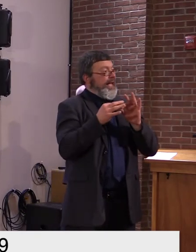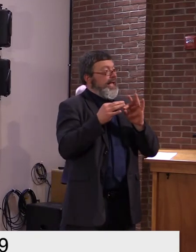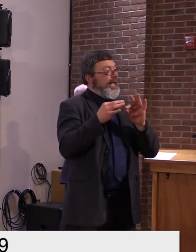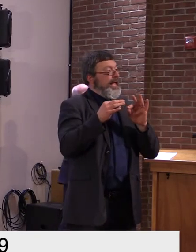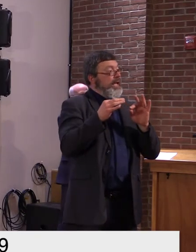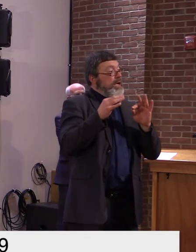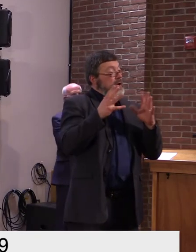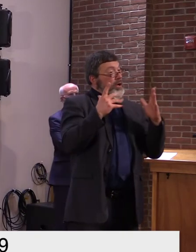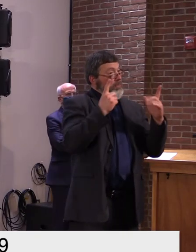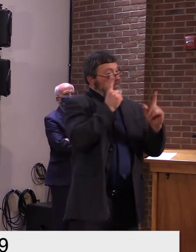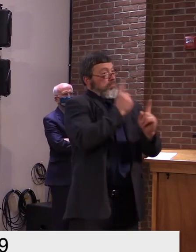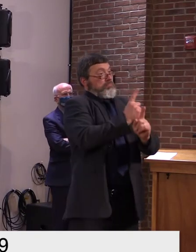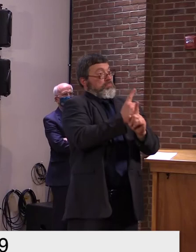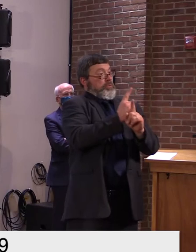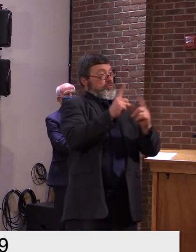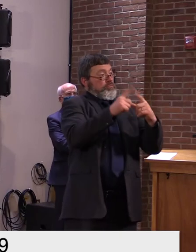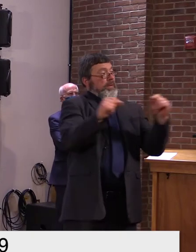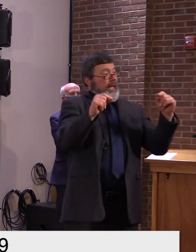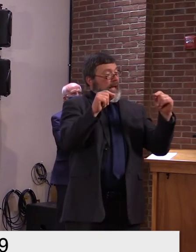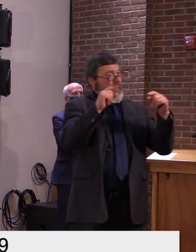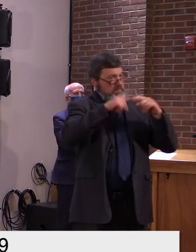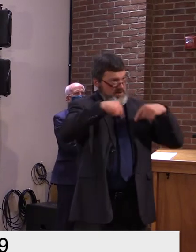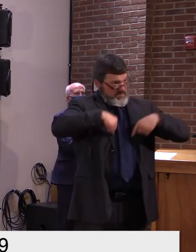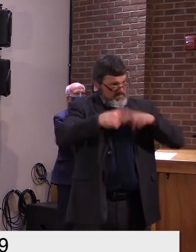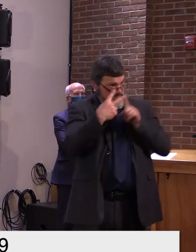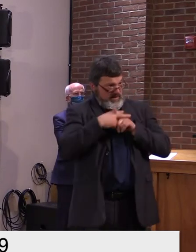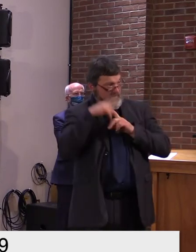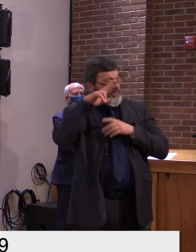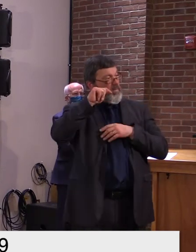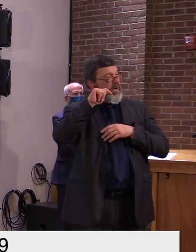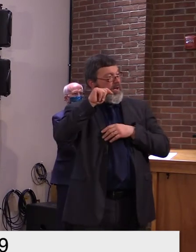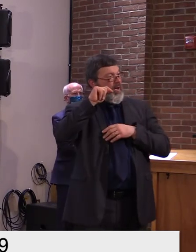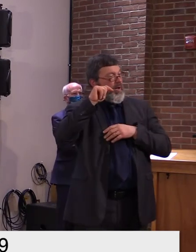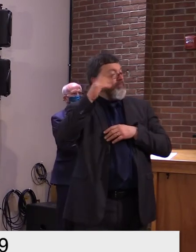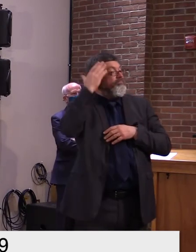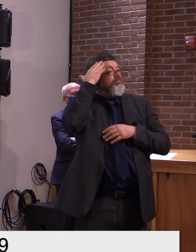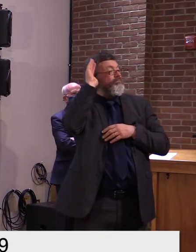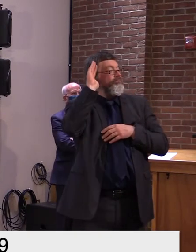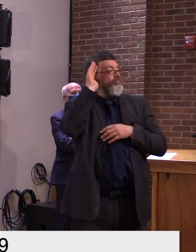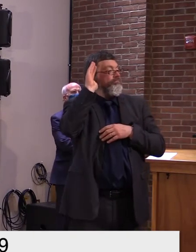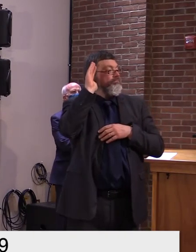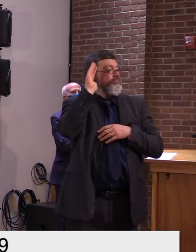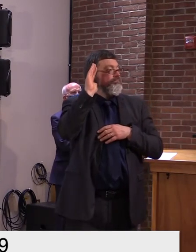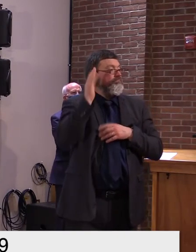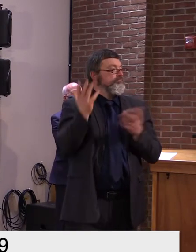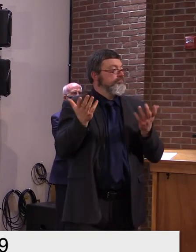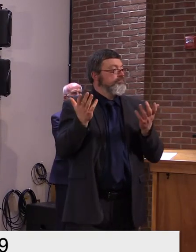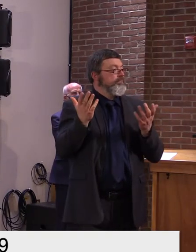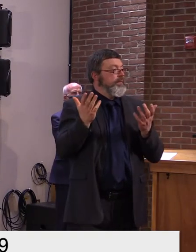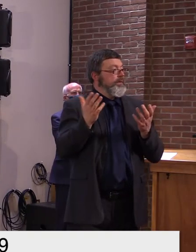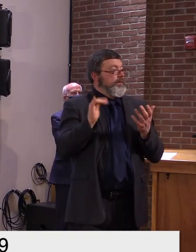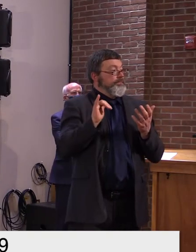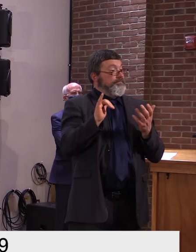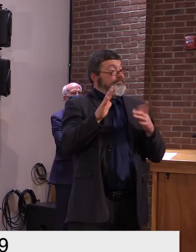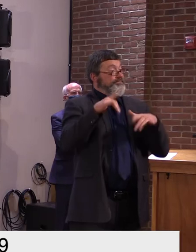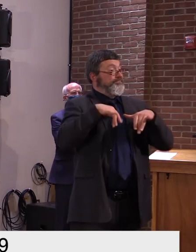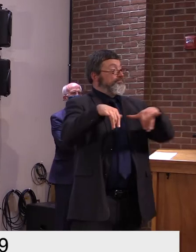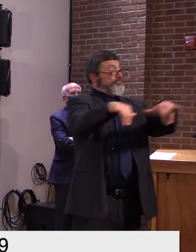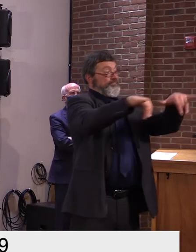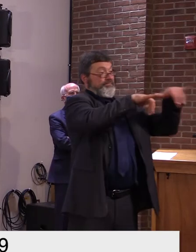that's true, because sometimes the cost of achieving that herd immunity brings with it a lot of